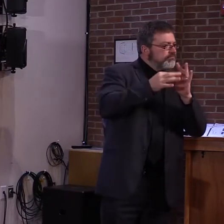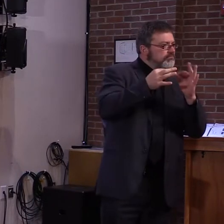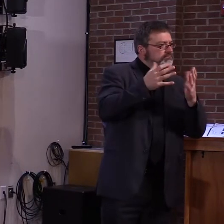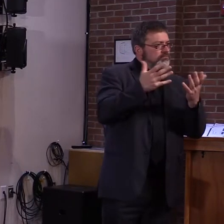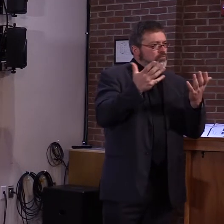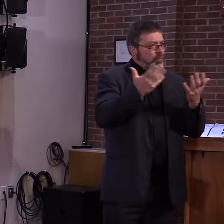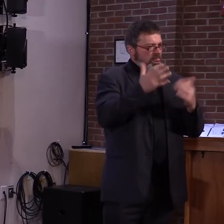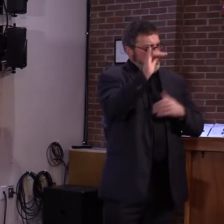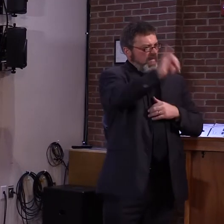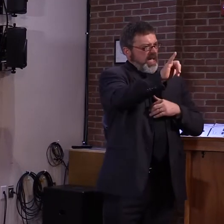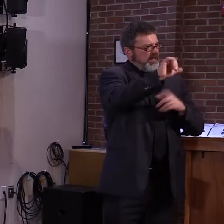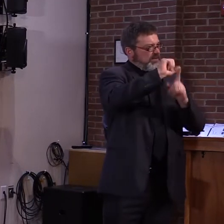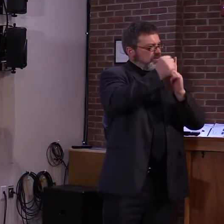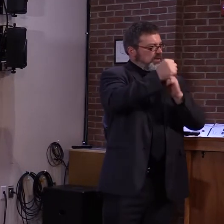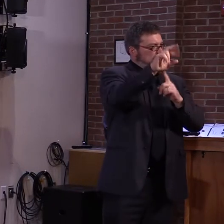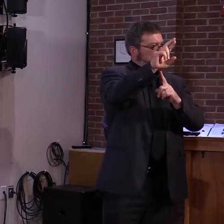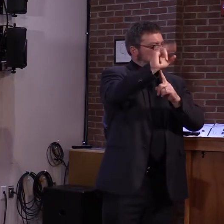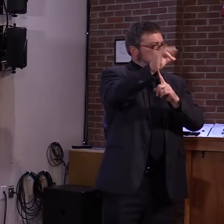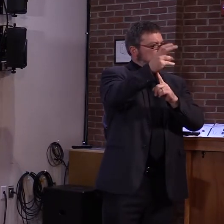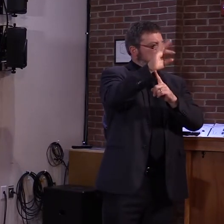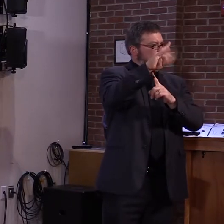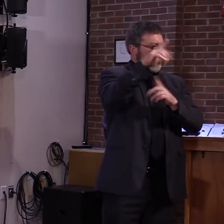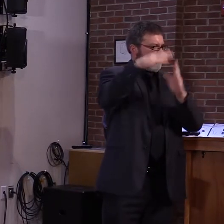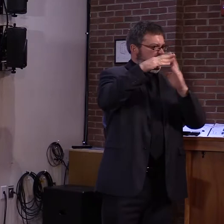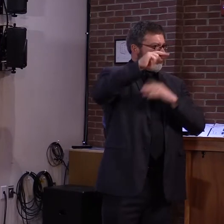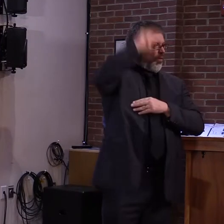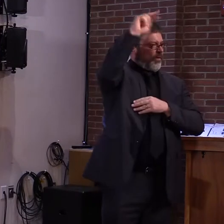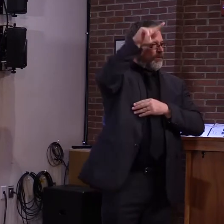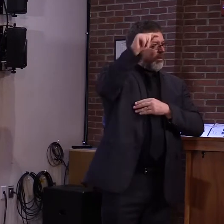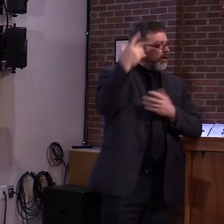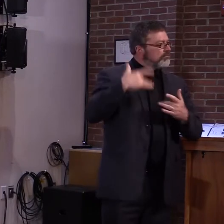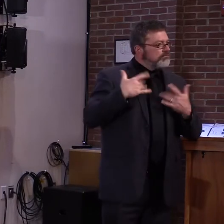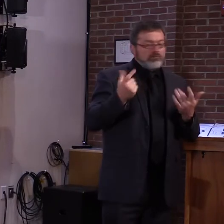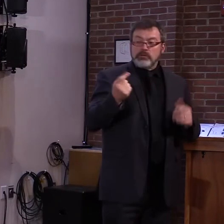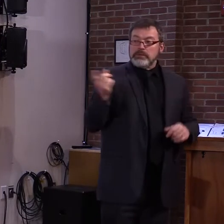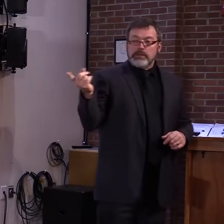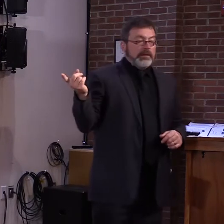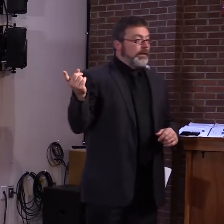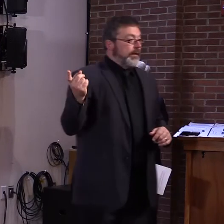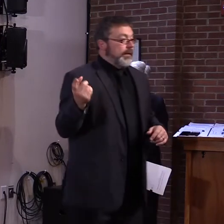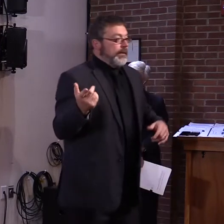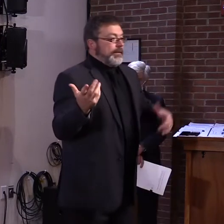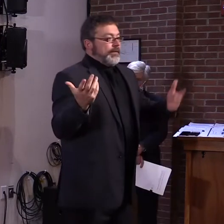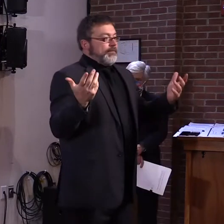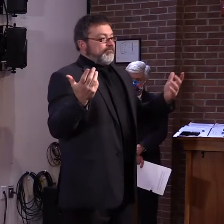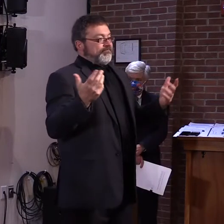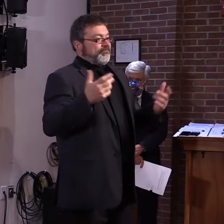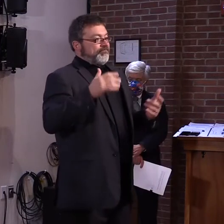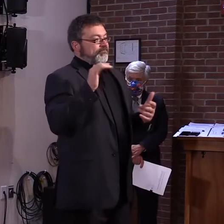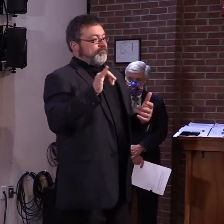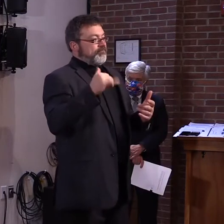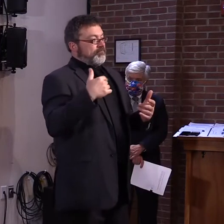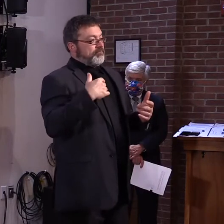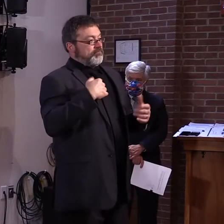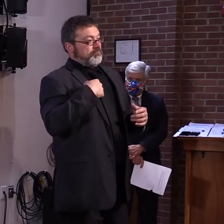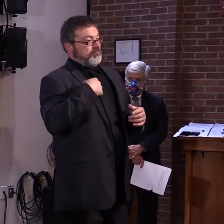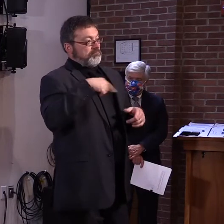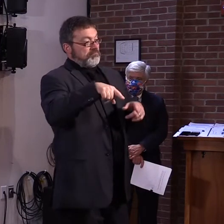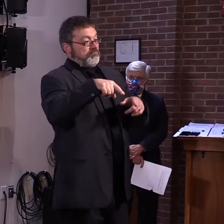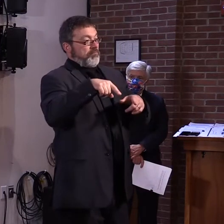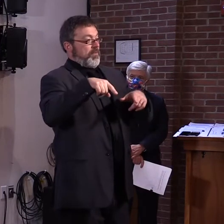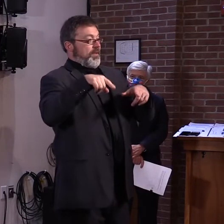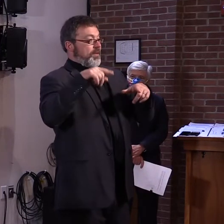have one or two follow-ups, I'm not sure. Yeah, you probably have better knowledge of that than I do. Some of that is news to